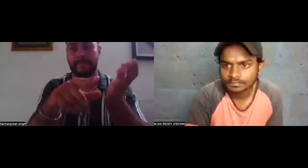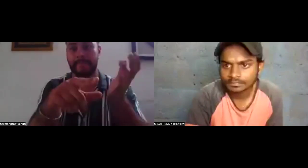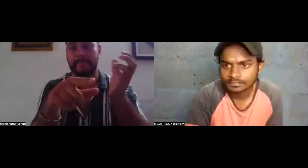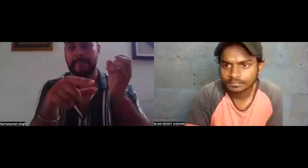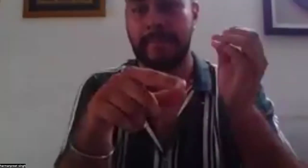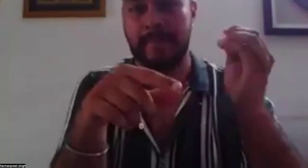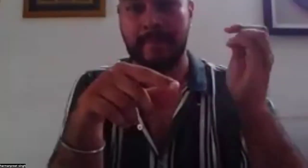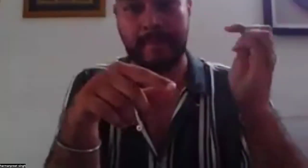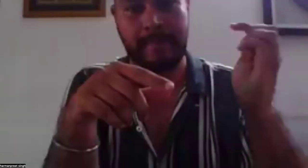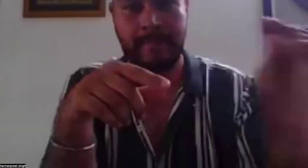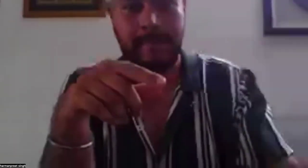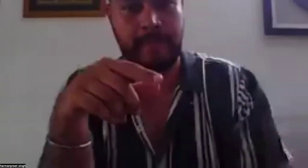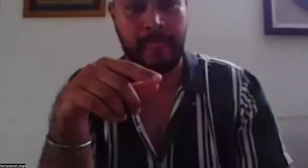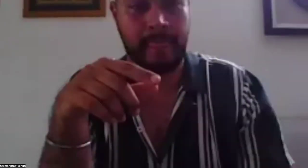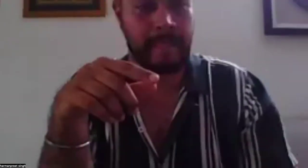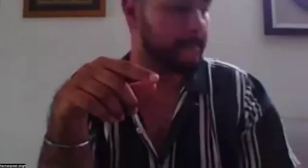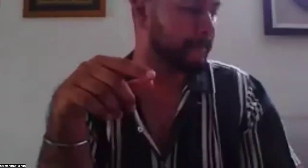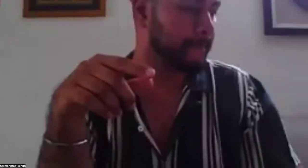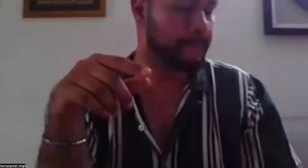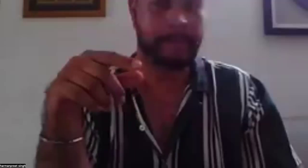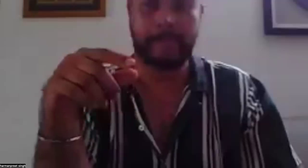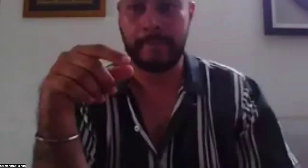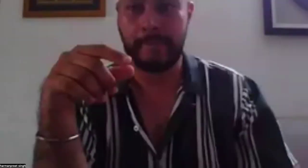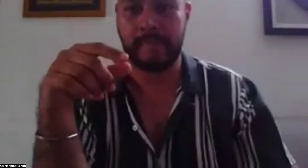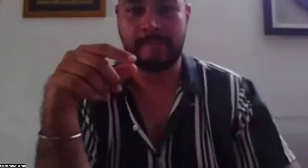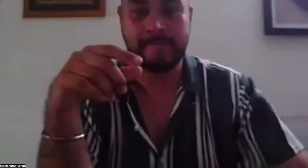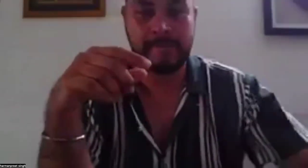I think we can have Sudarshan.